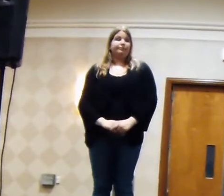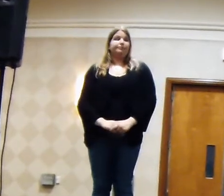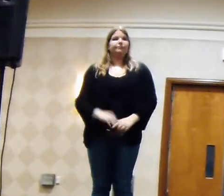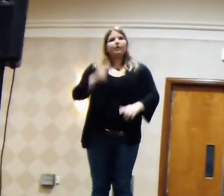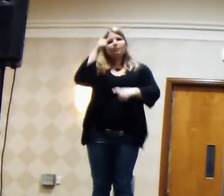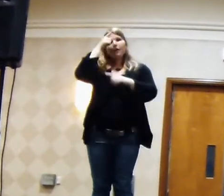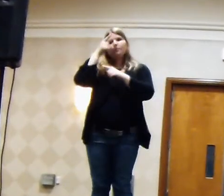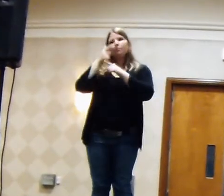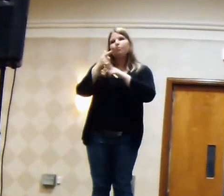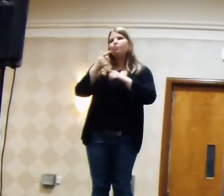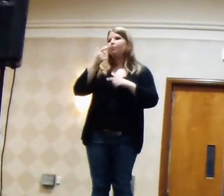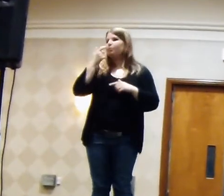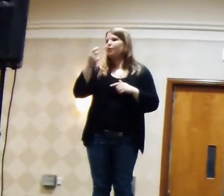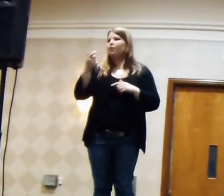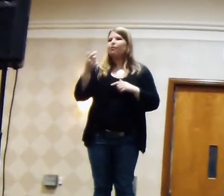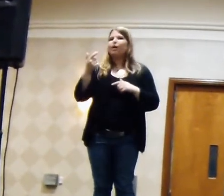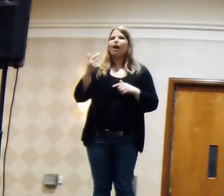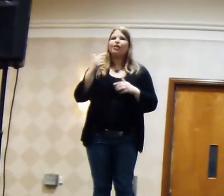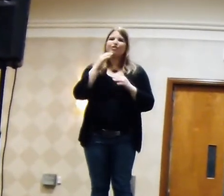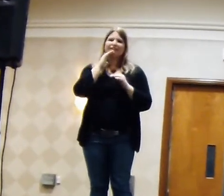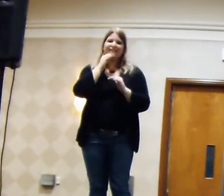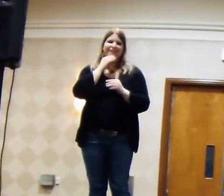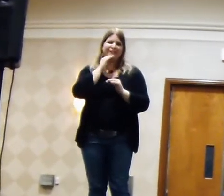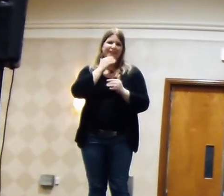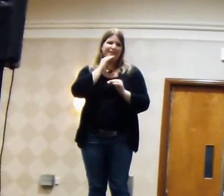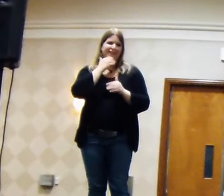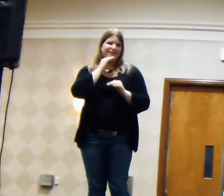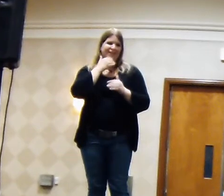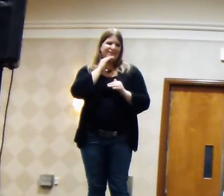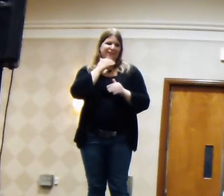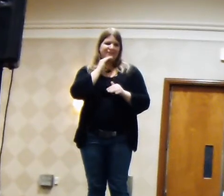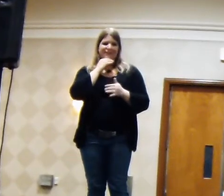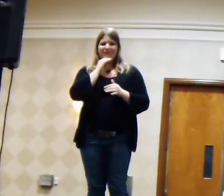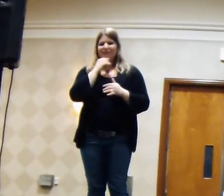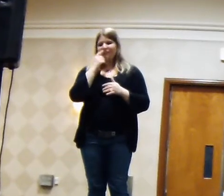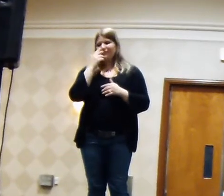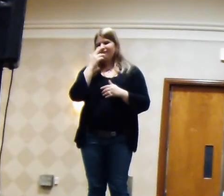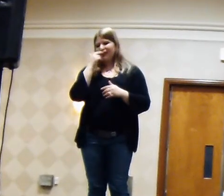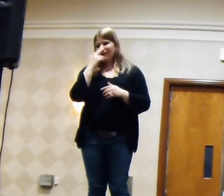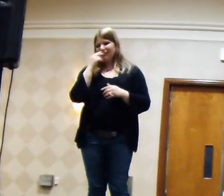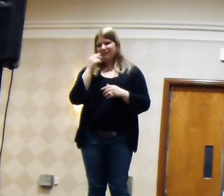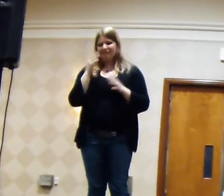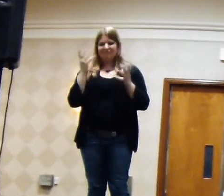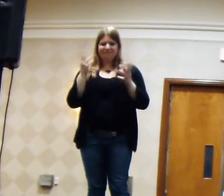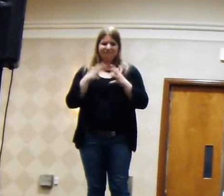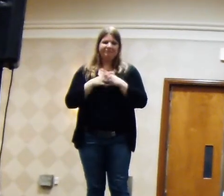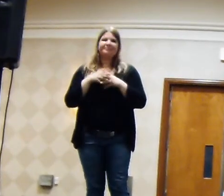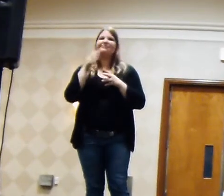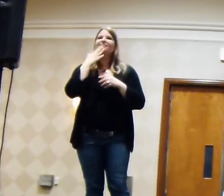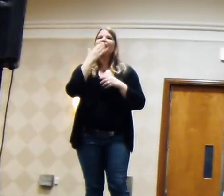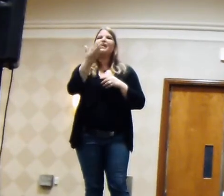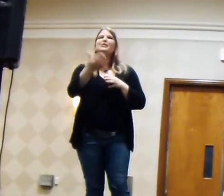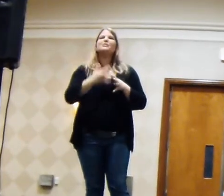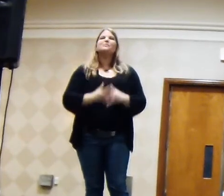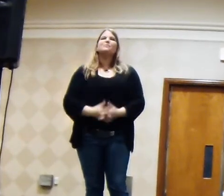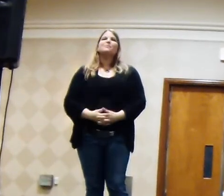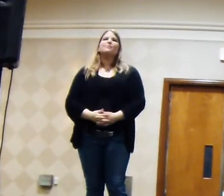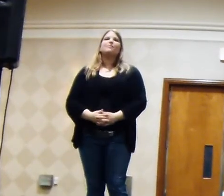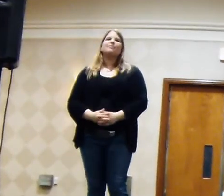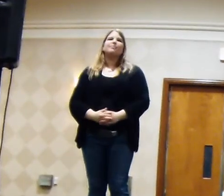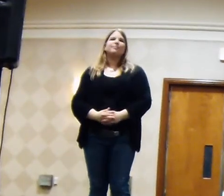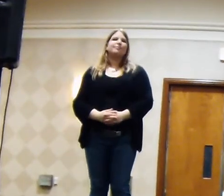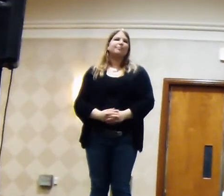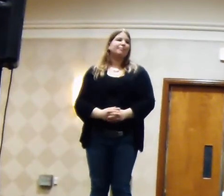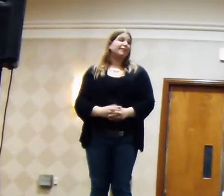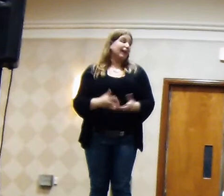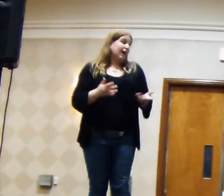went to see the movie and he goes, well, you laughed a lot. You just laughed a lot. And I said, okay. Thank you. Thank you. Hey,